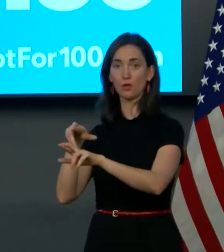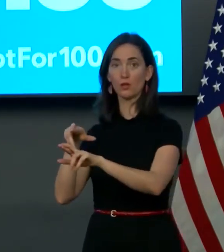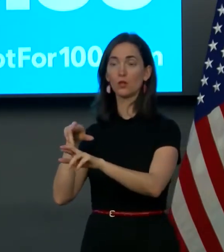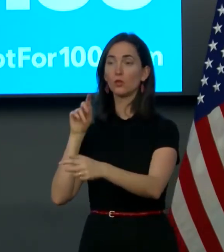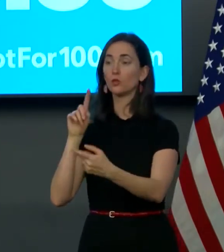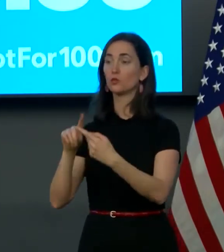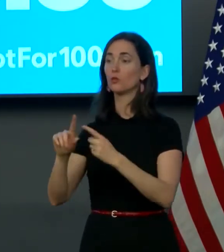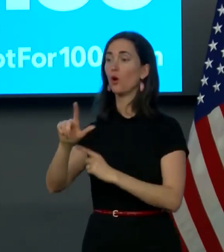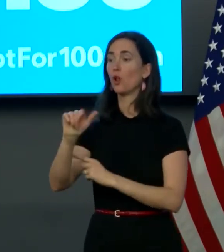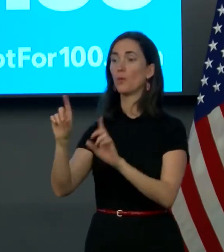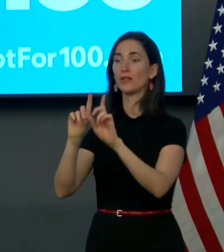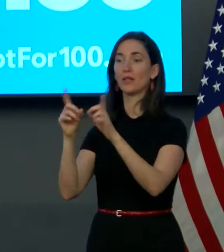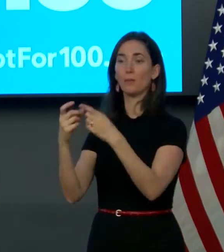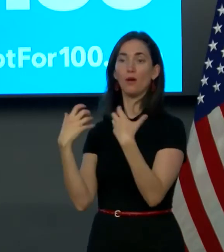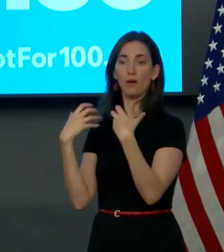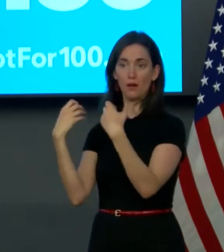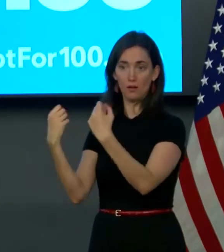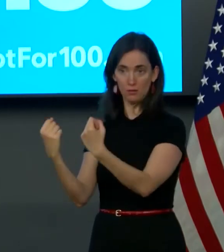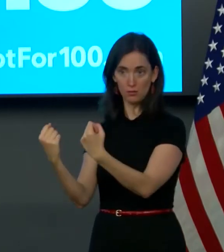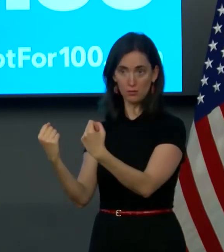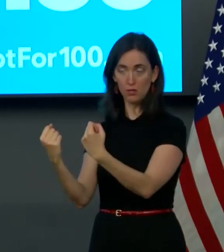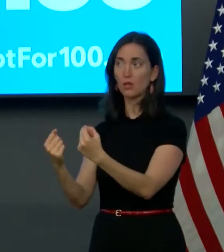the Louisiana Department of Health,